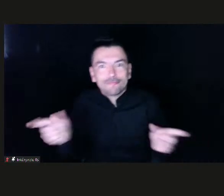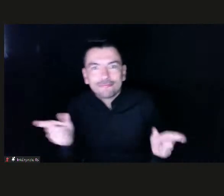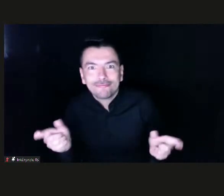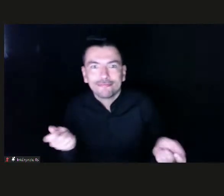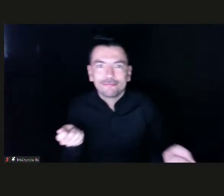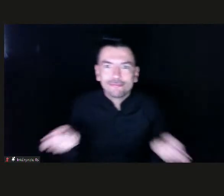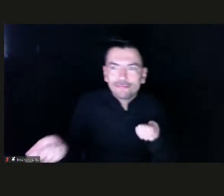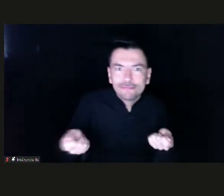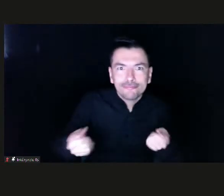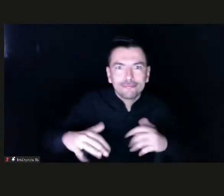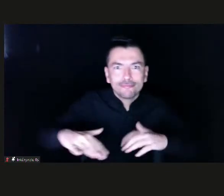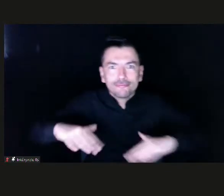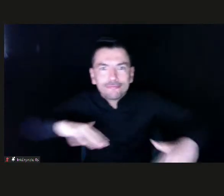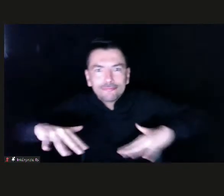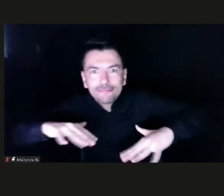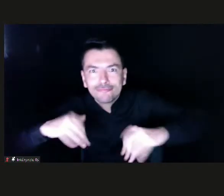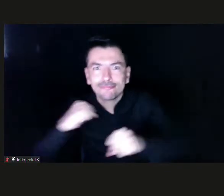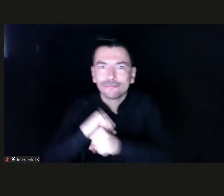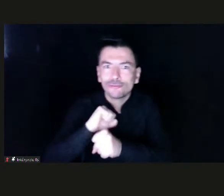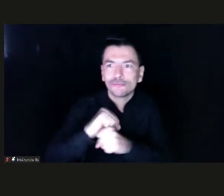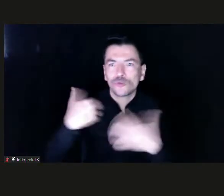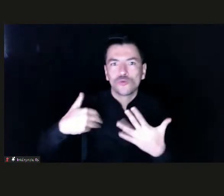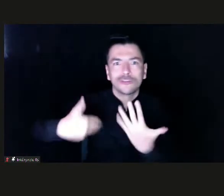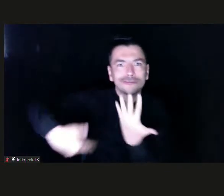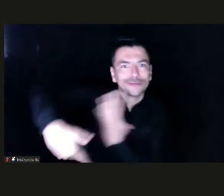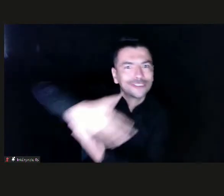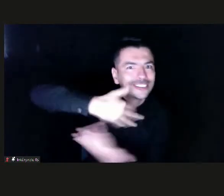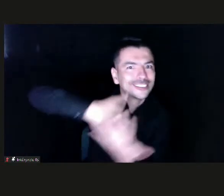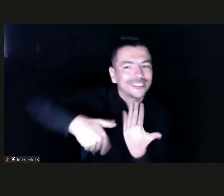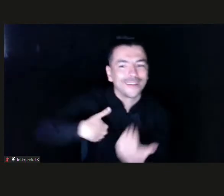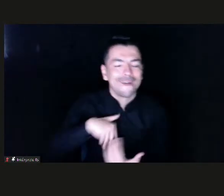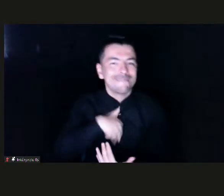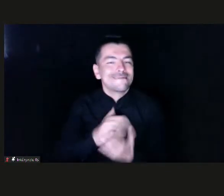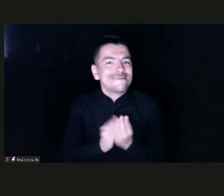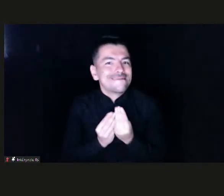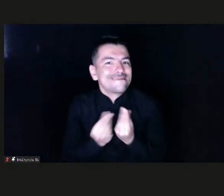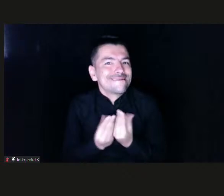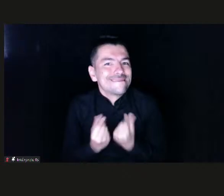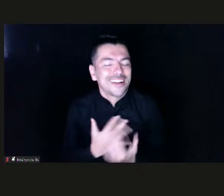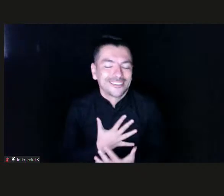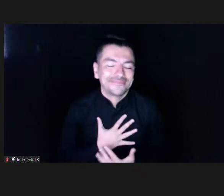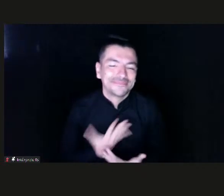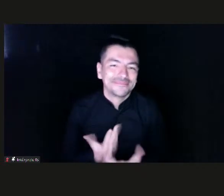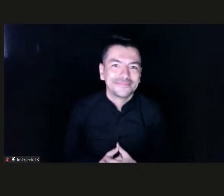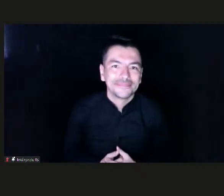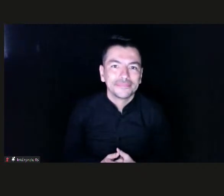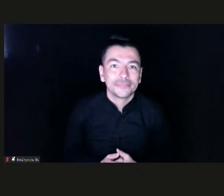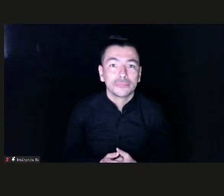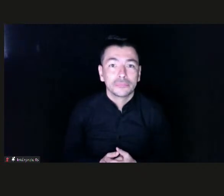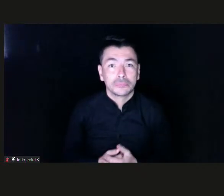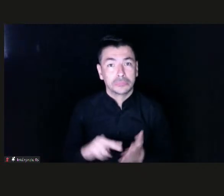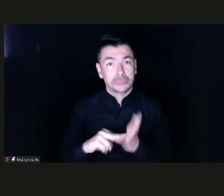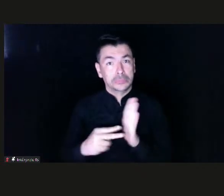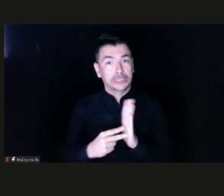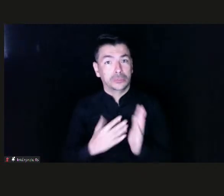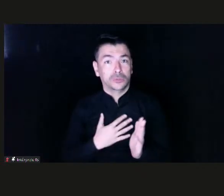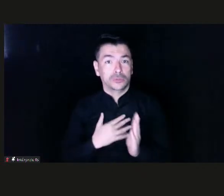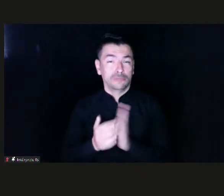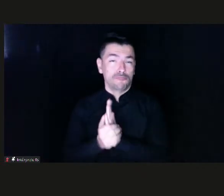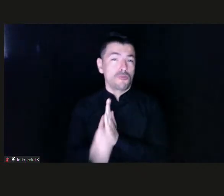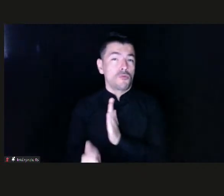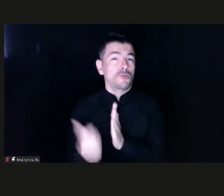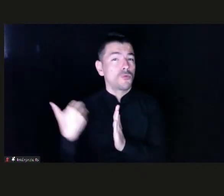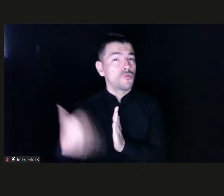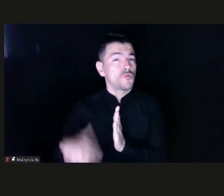words, she's more than qualified to begin this discussion with us today. So I now have a video message from the Honorable Sandra